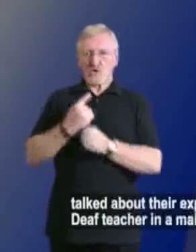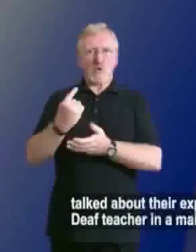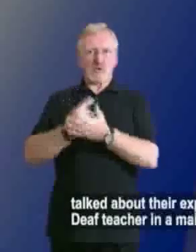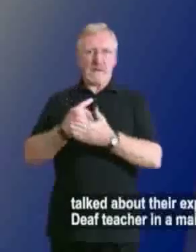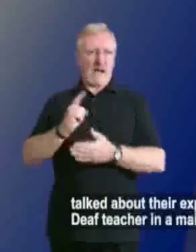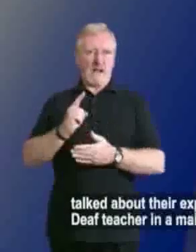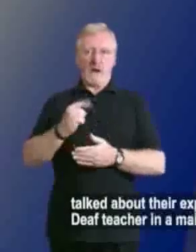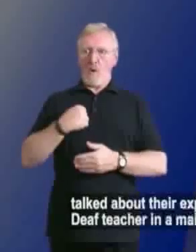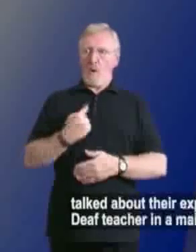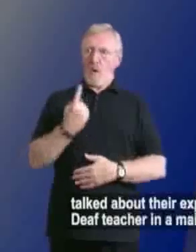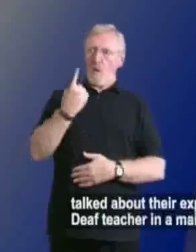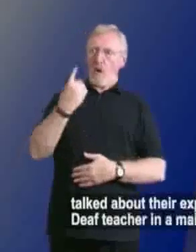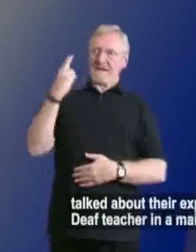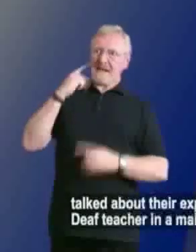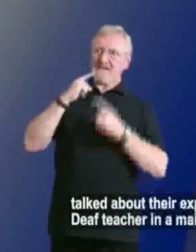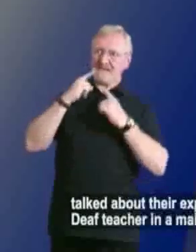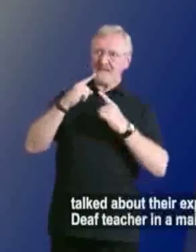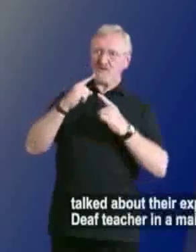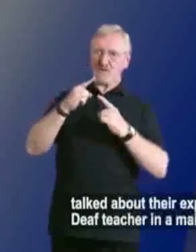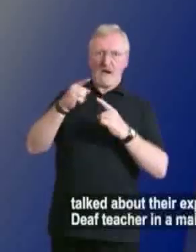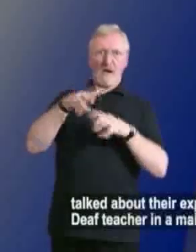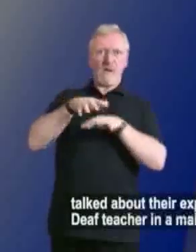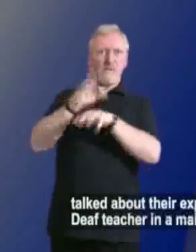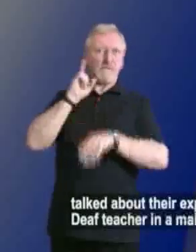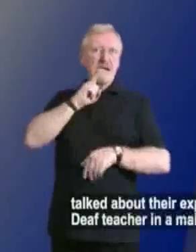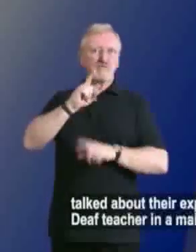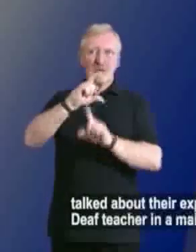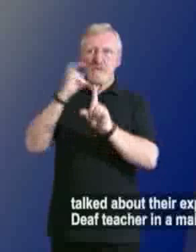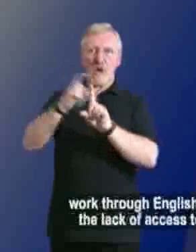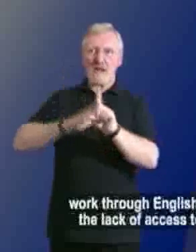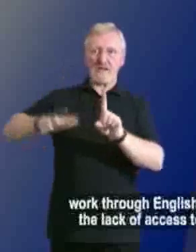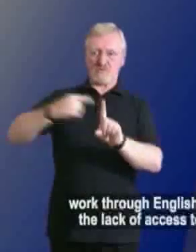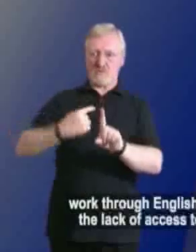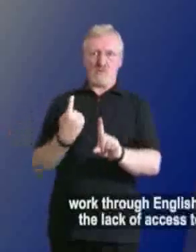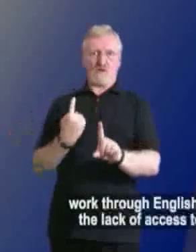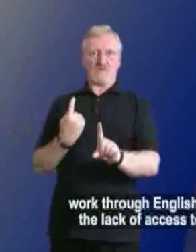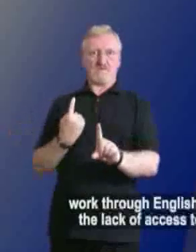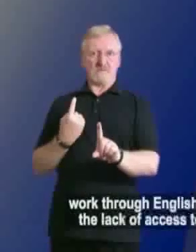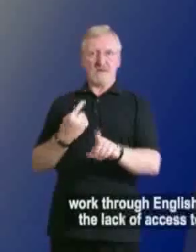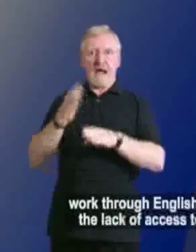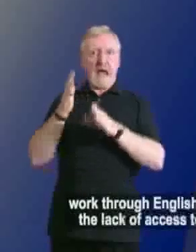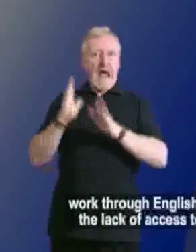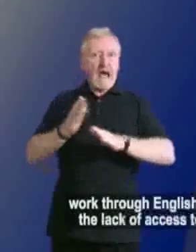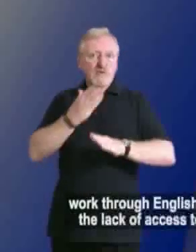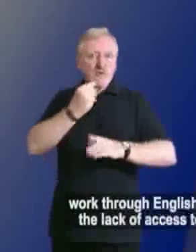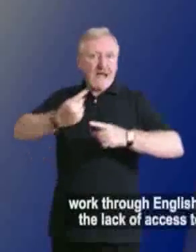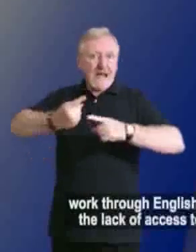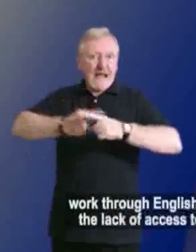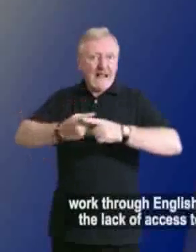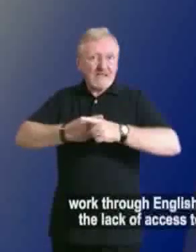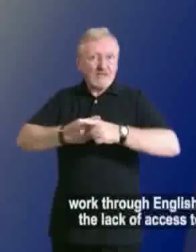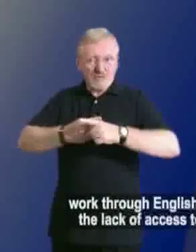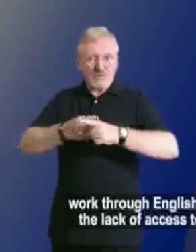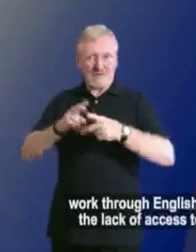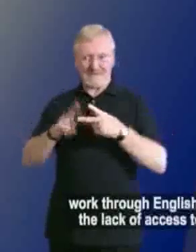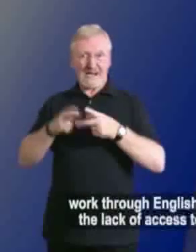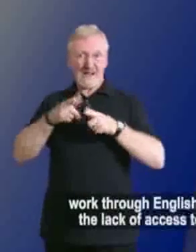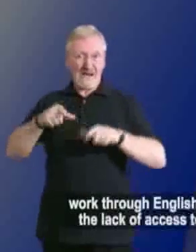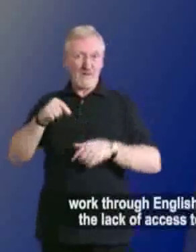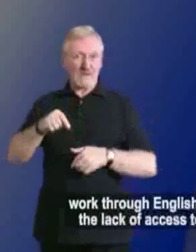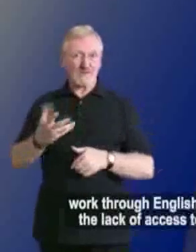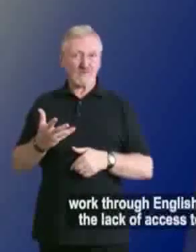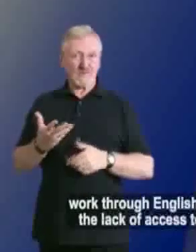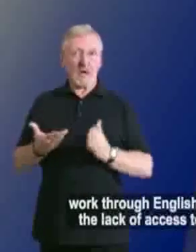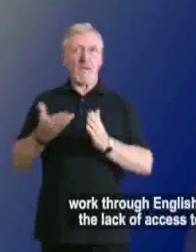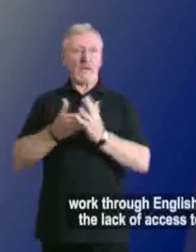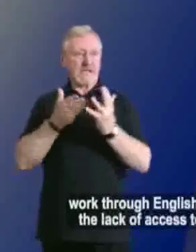experiences of being the only deaf teacher in a mainstream college, having to work through English as a second language, and the lack